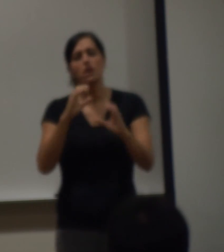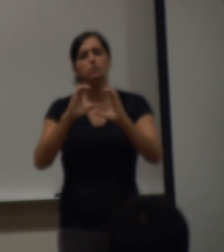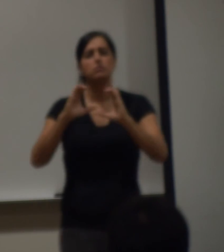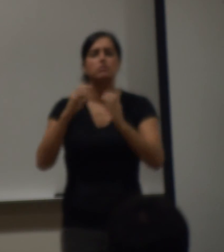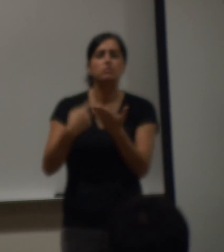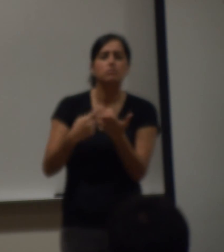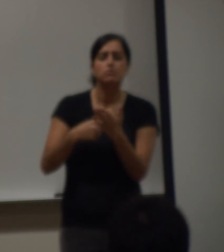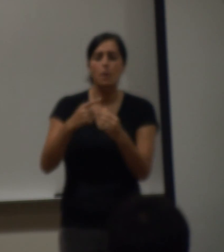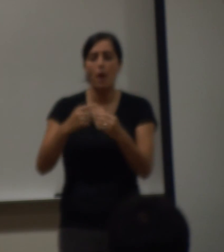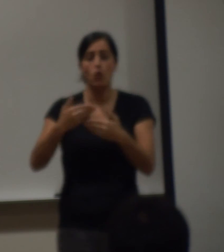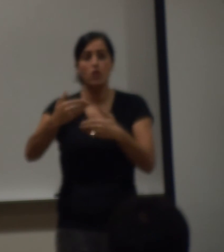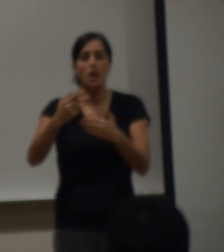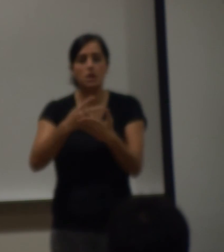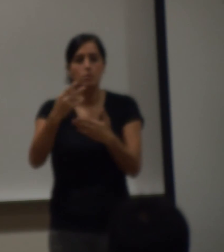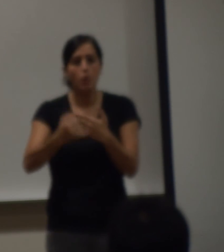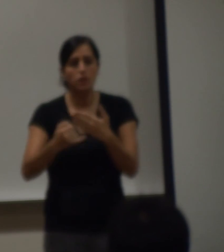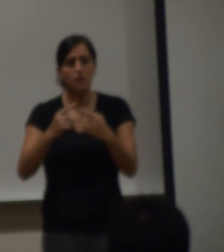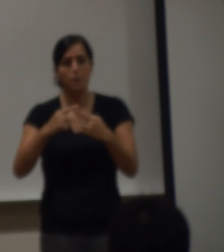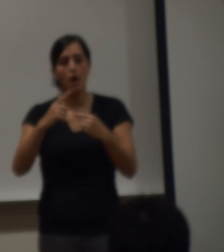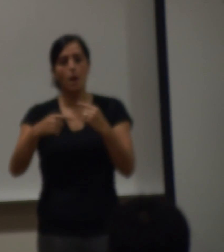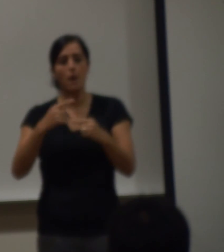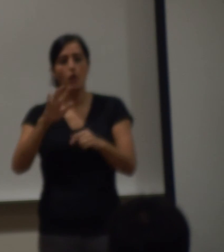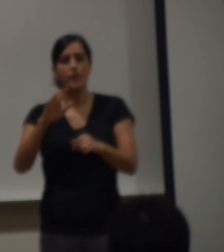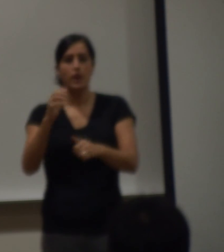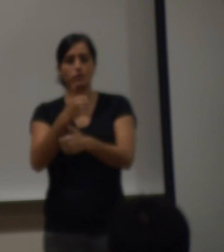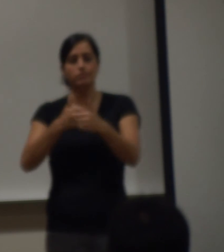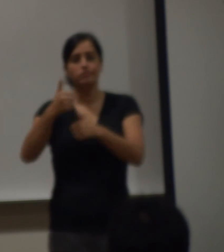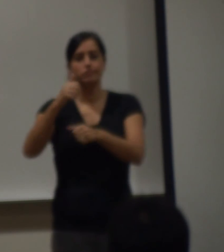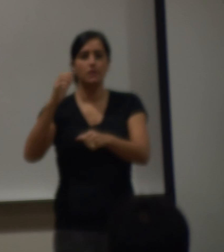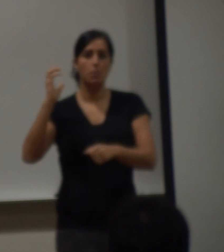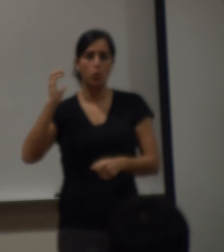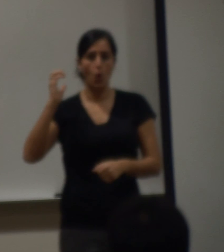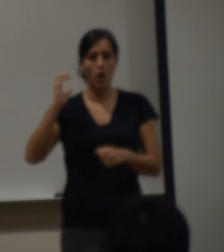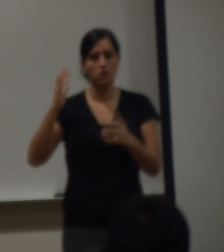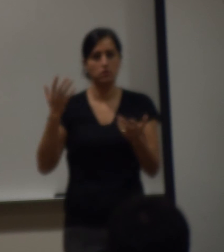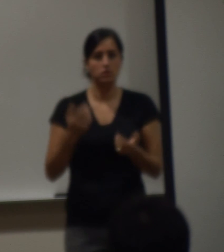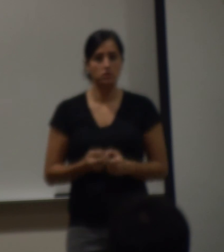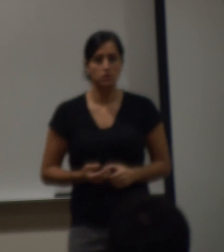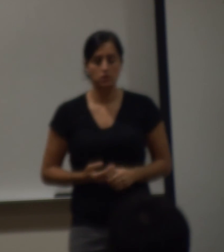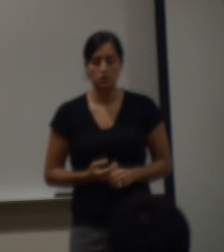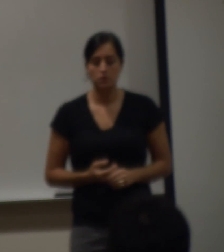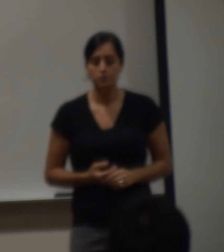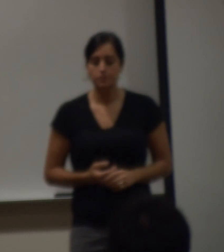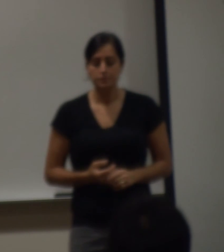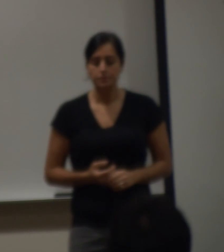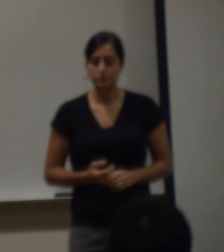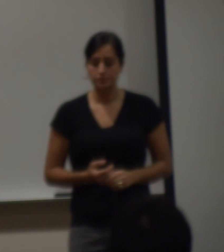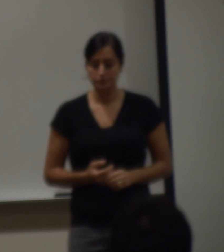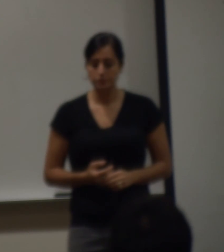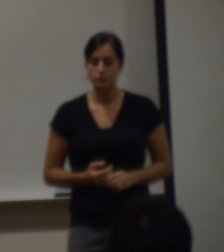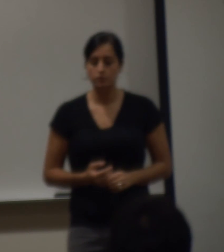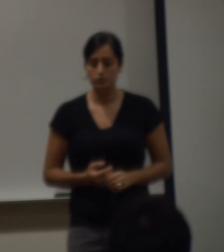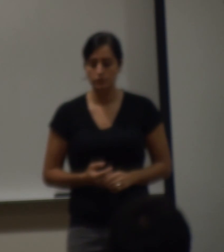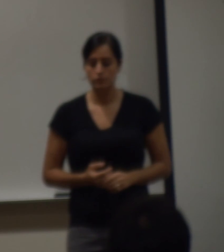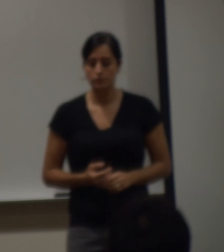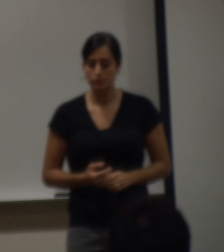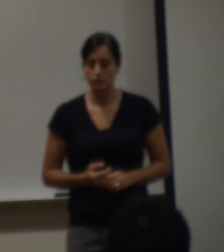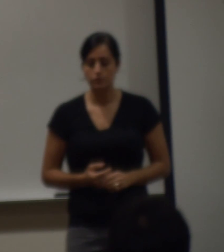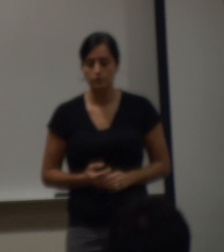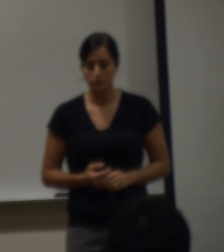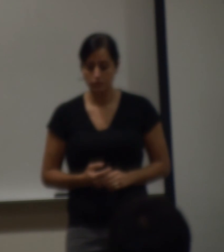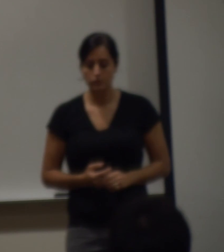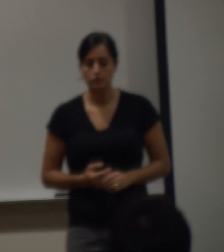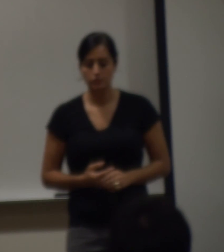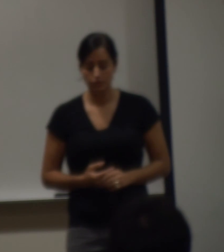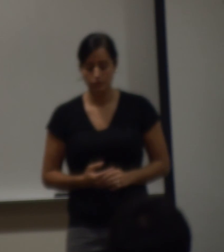on, but about their employer. And looking back historically on the